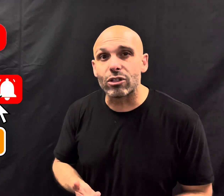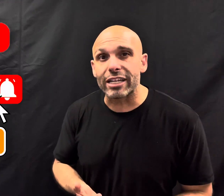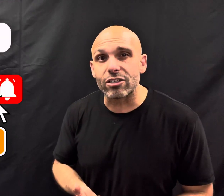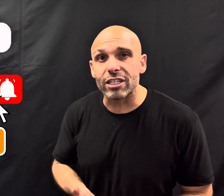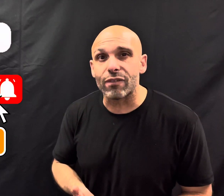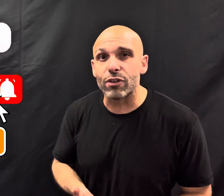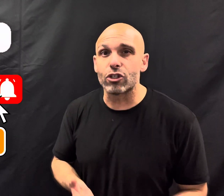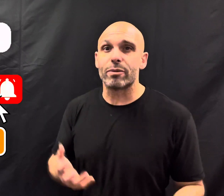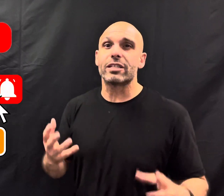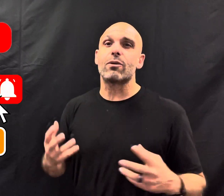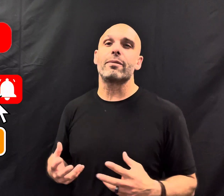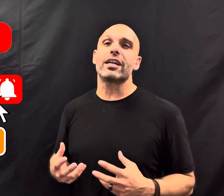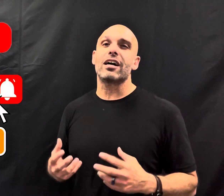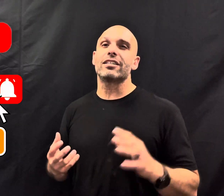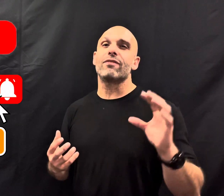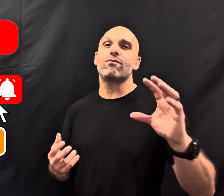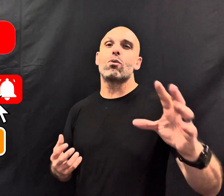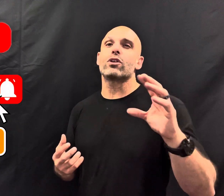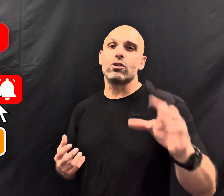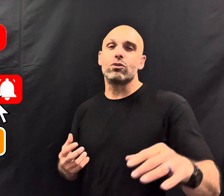like to see in the future, because I want to make content for you so